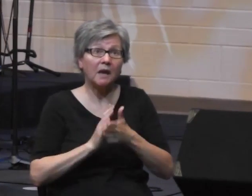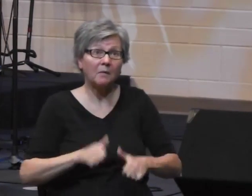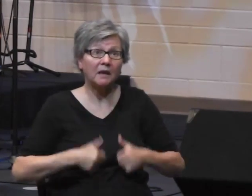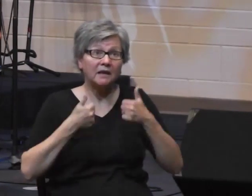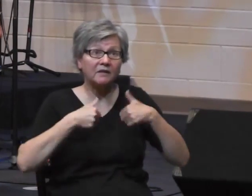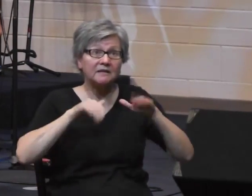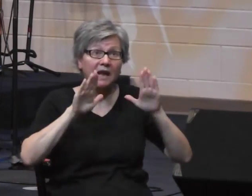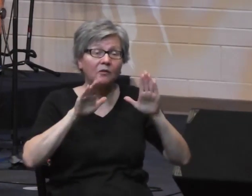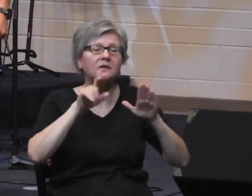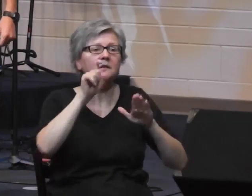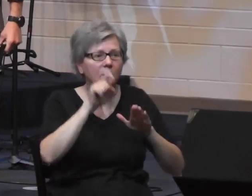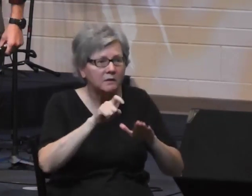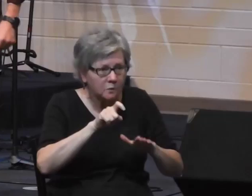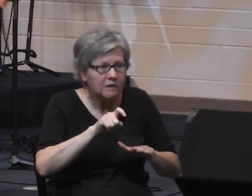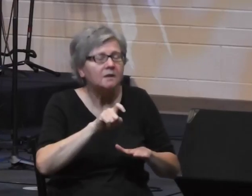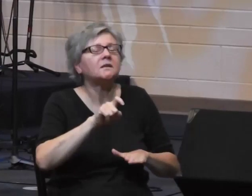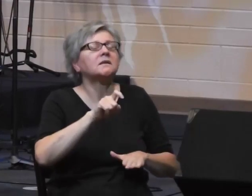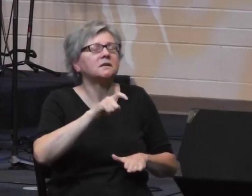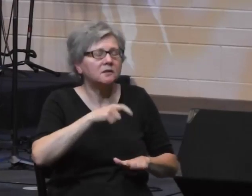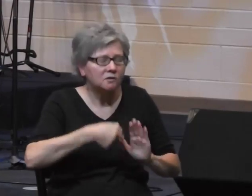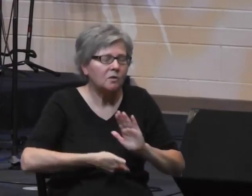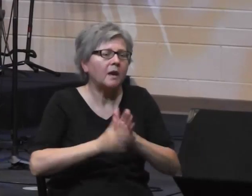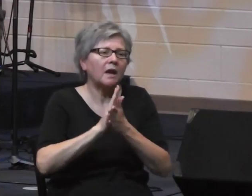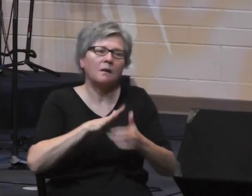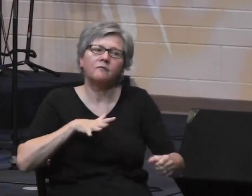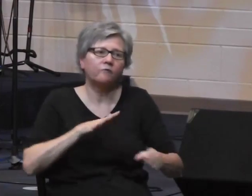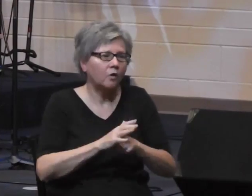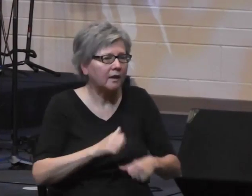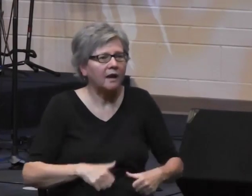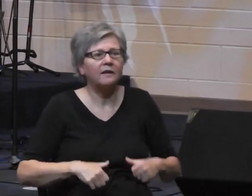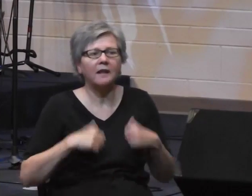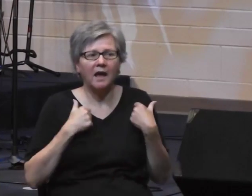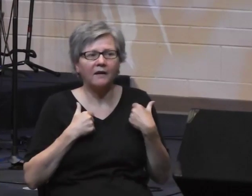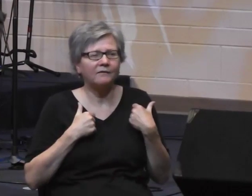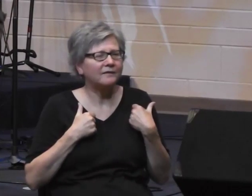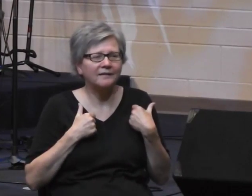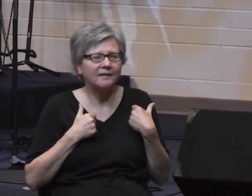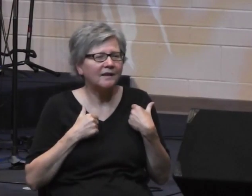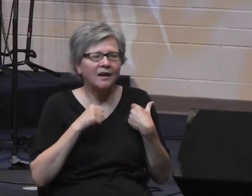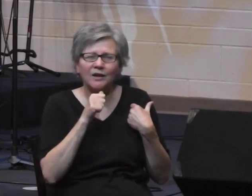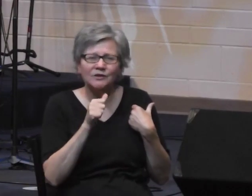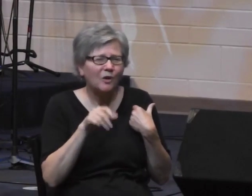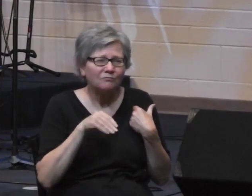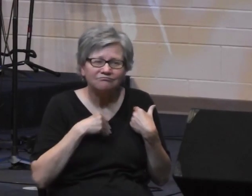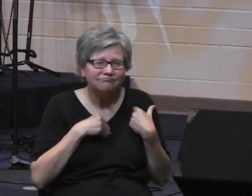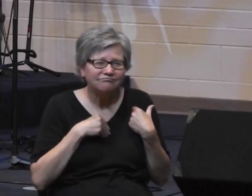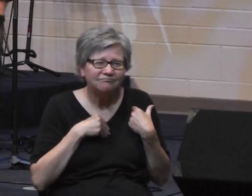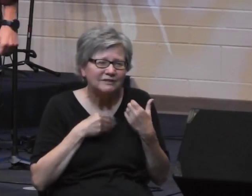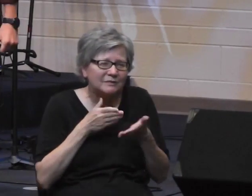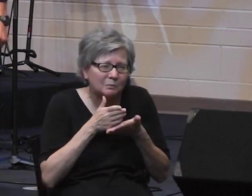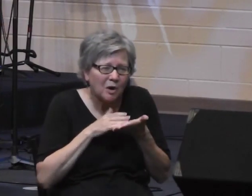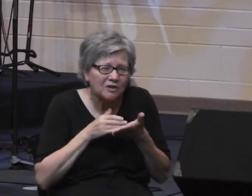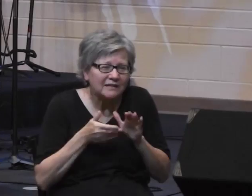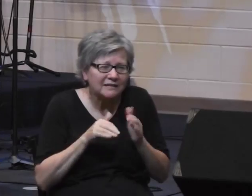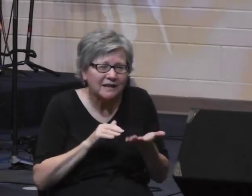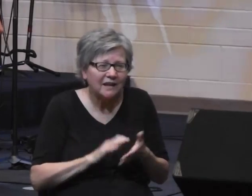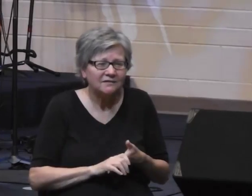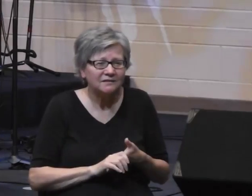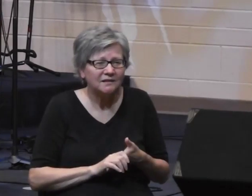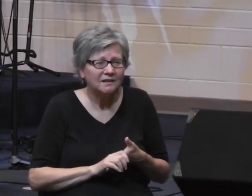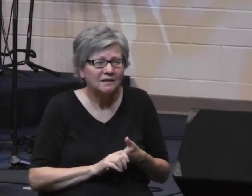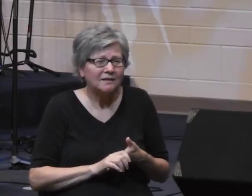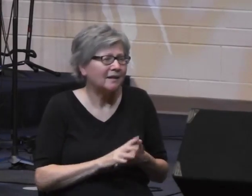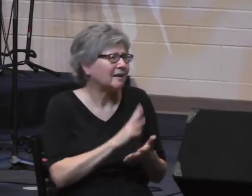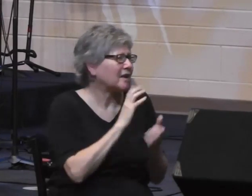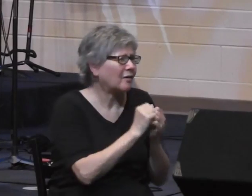So if you're sitting here this morning and you're like, I don't know, part of me is just dead, I'd ask you not to be okay with that. Don't be okay with that. Talk to somebody about it. Talk